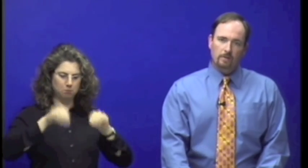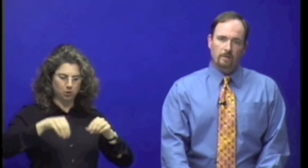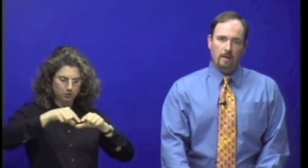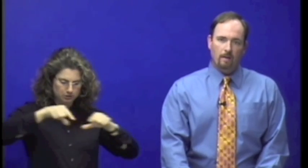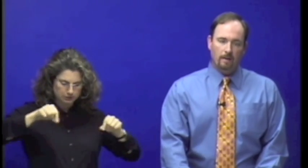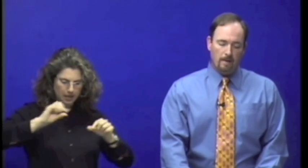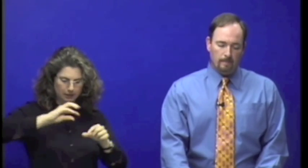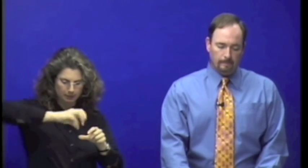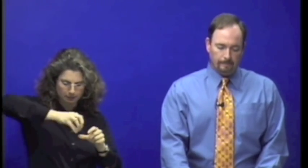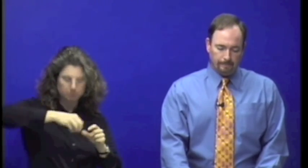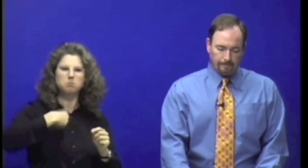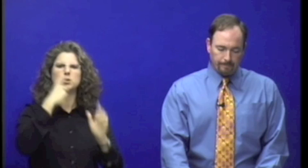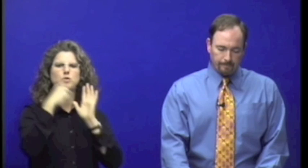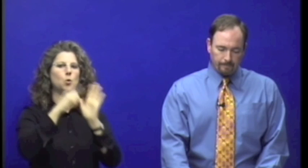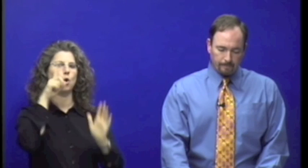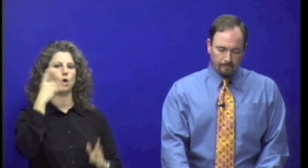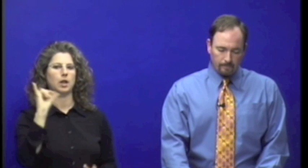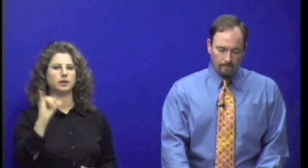some pictures of that right now.